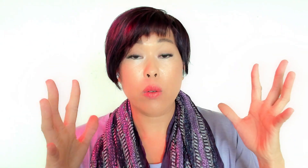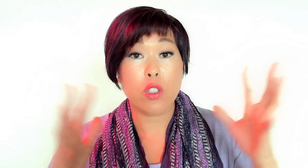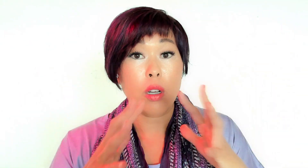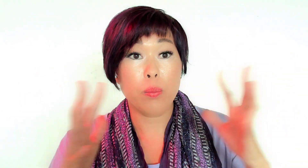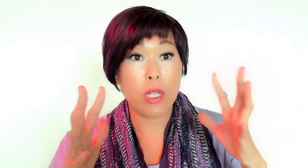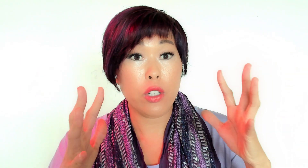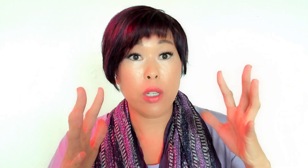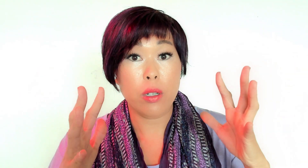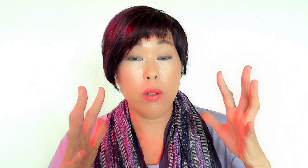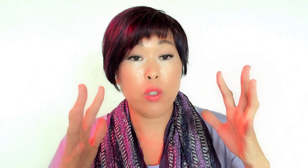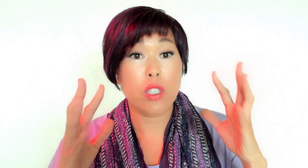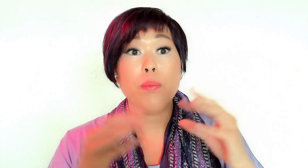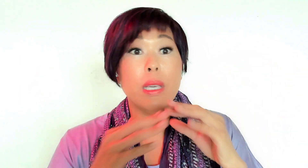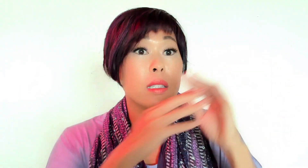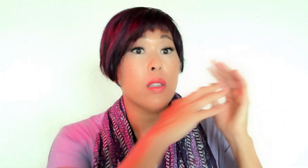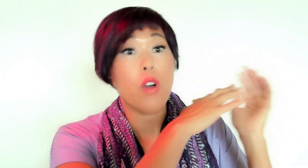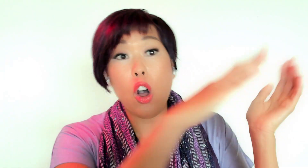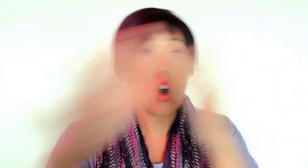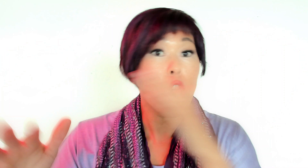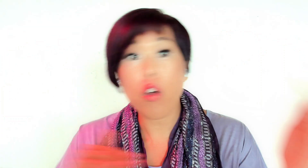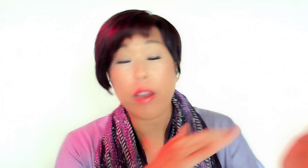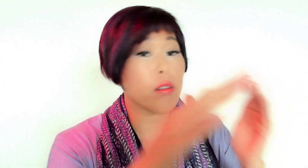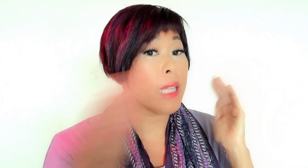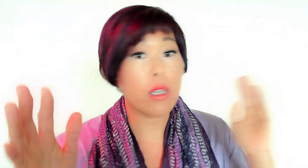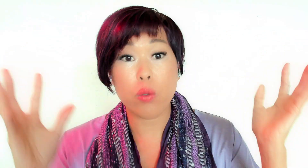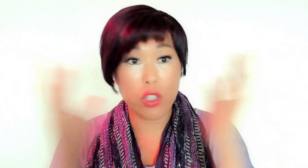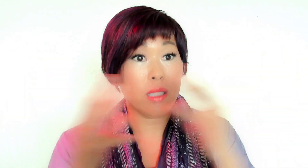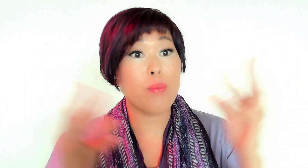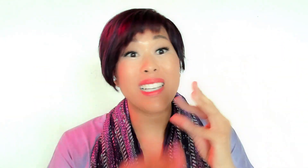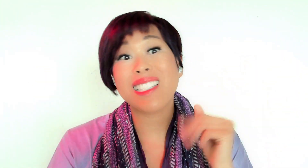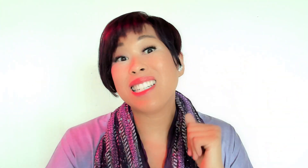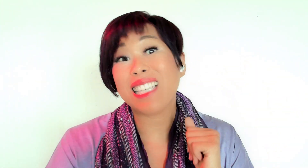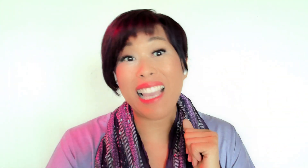called pidgin, which is a mix of all their languages mixed together.